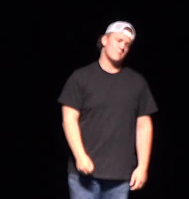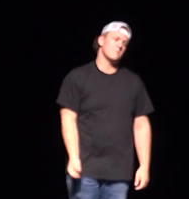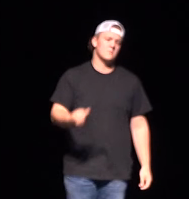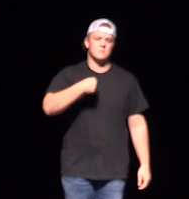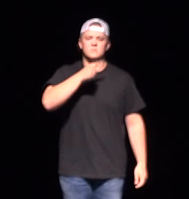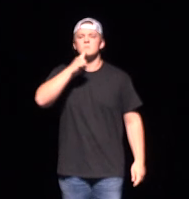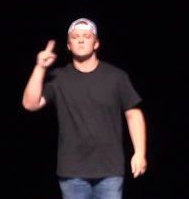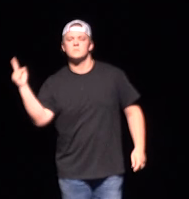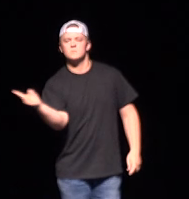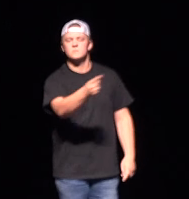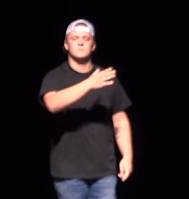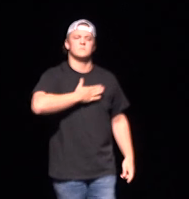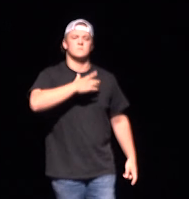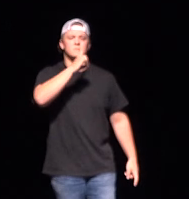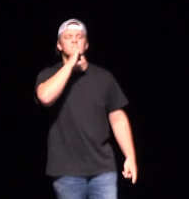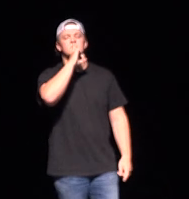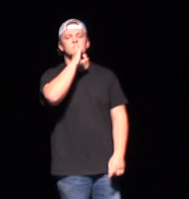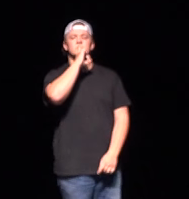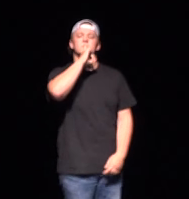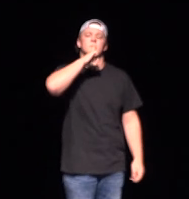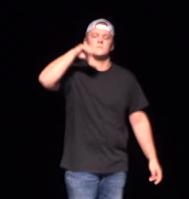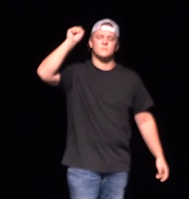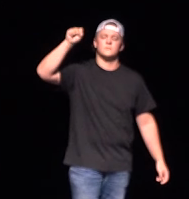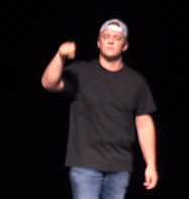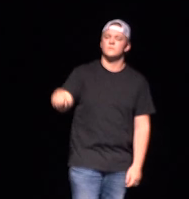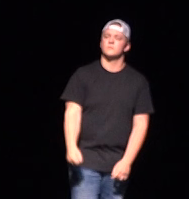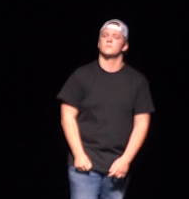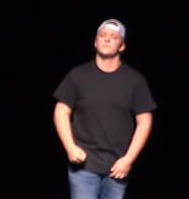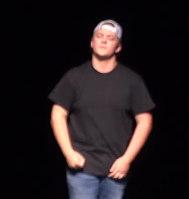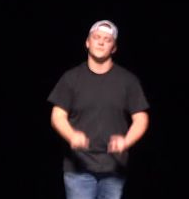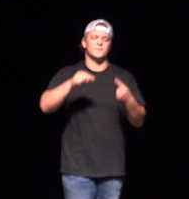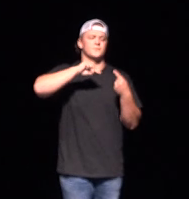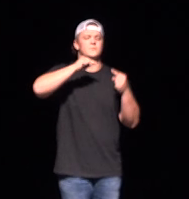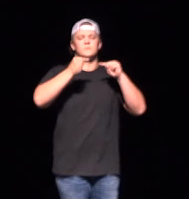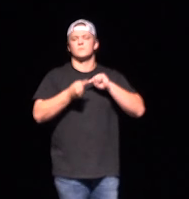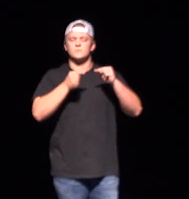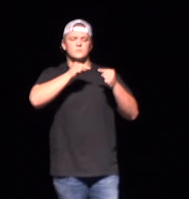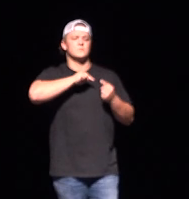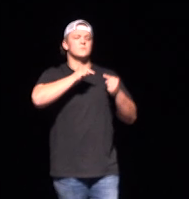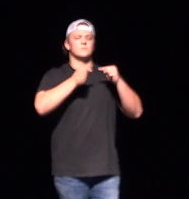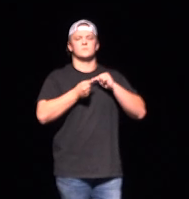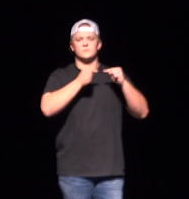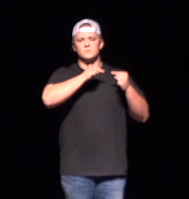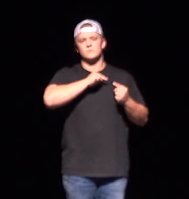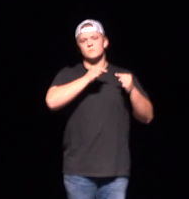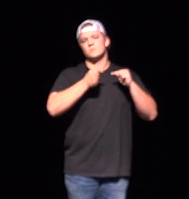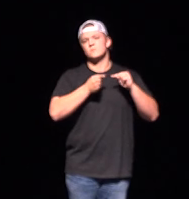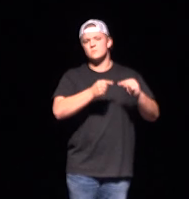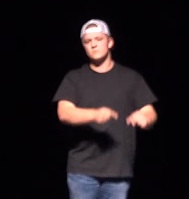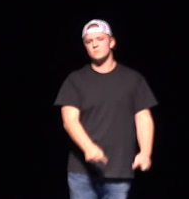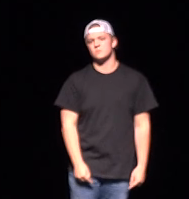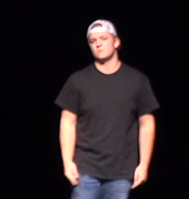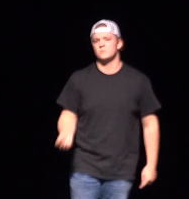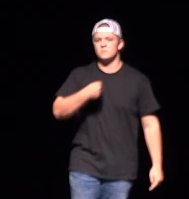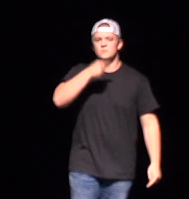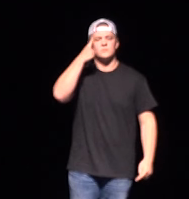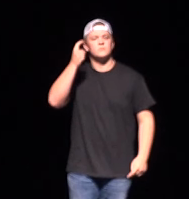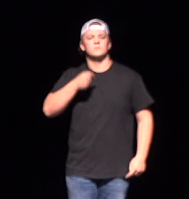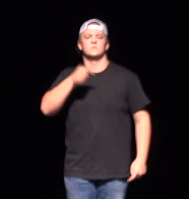I just touch on my secret Yeah Just tear me to pieces They really